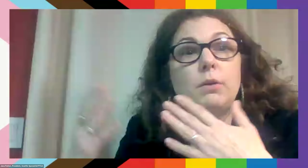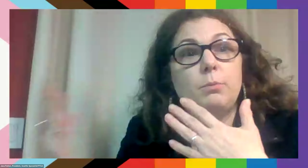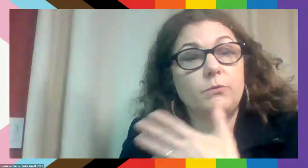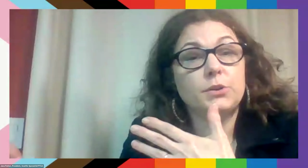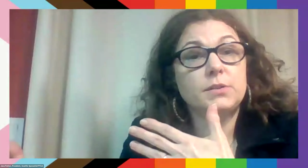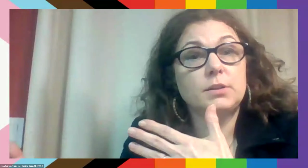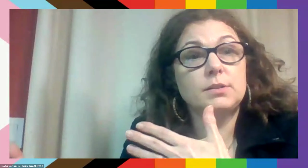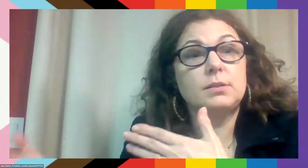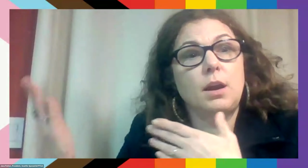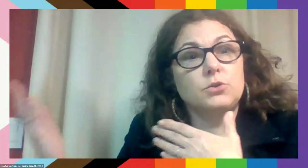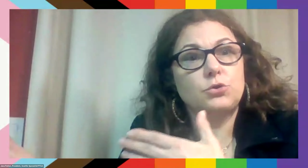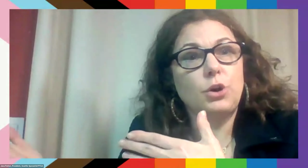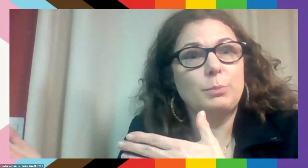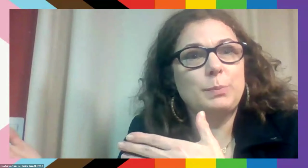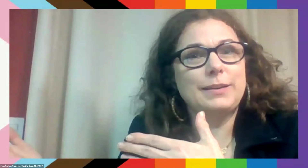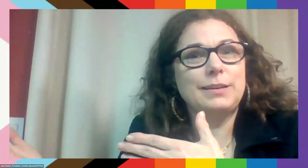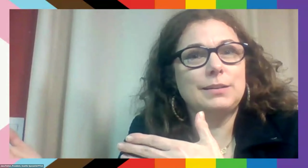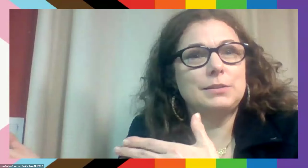before, versus